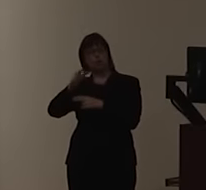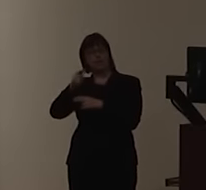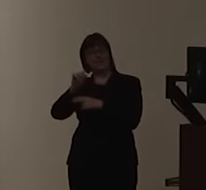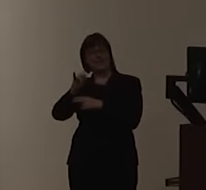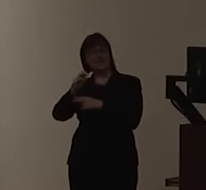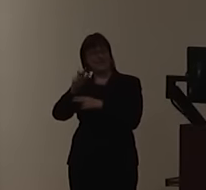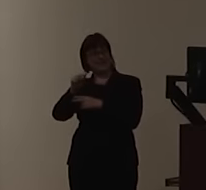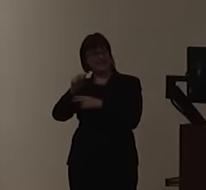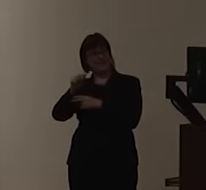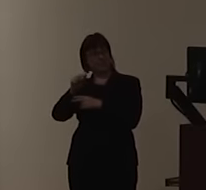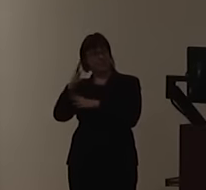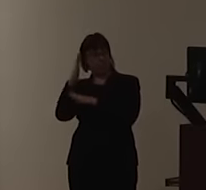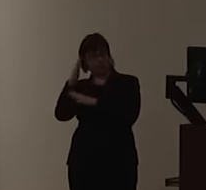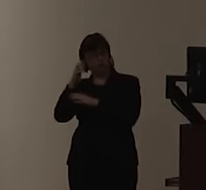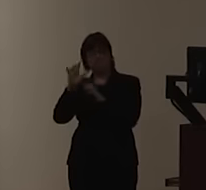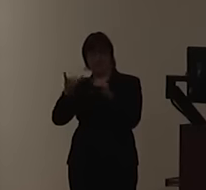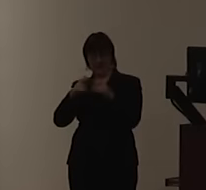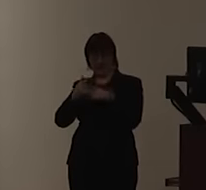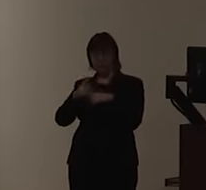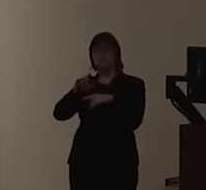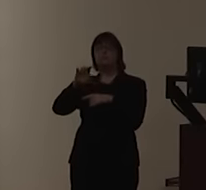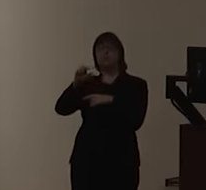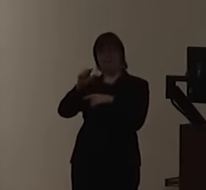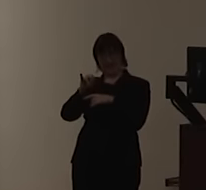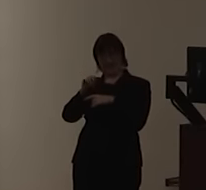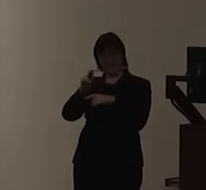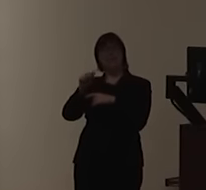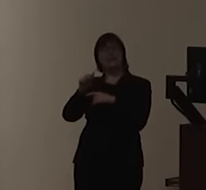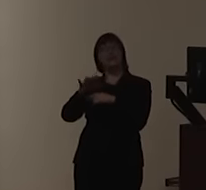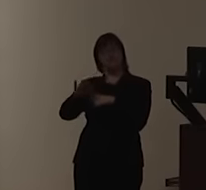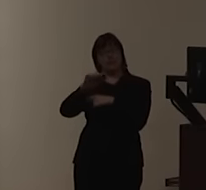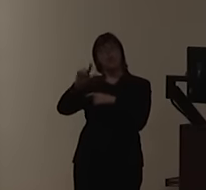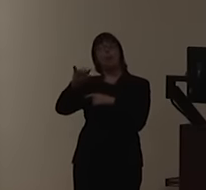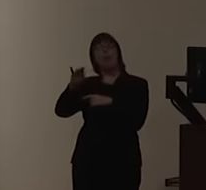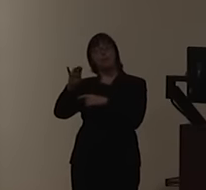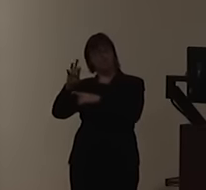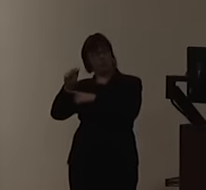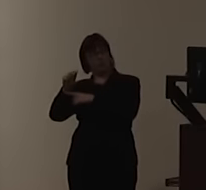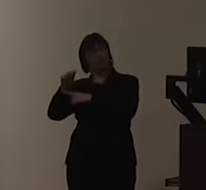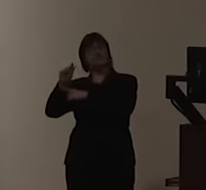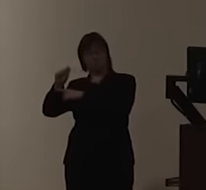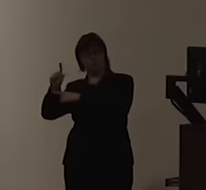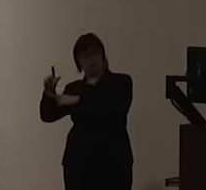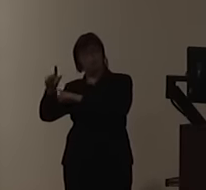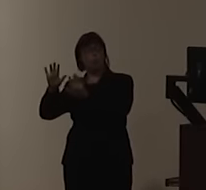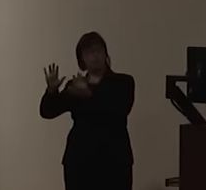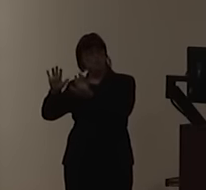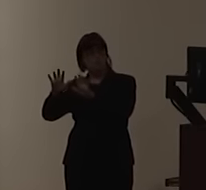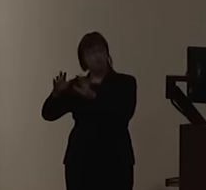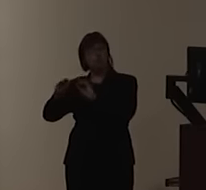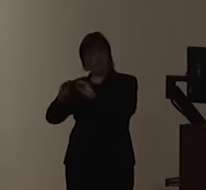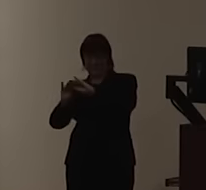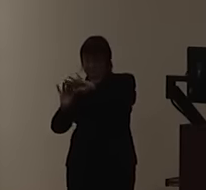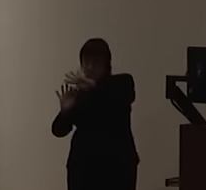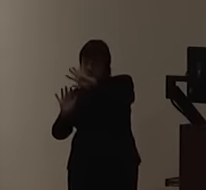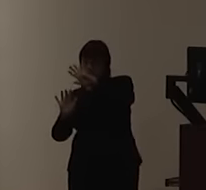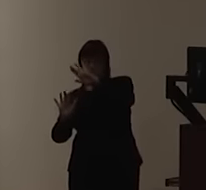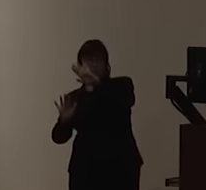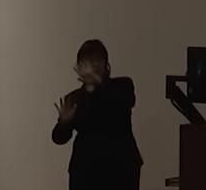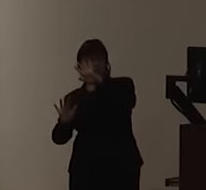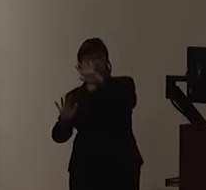That's where Guinea is, hint, Upper Guinea Forest, Liberia and Sierra Leone. And it stretches, you